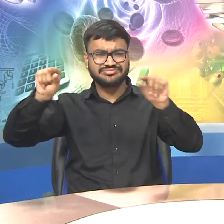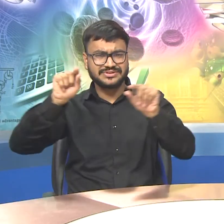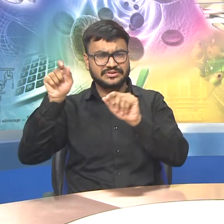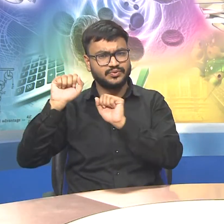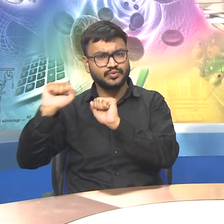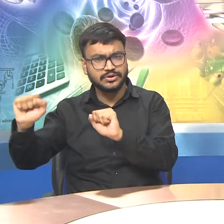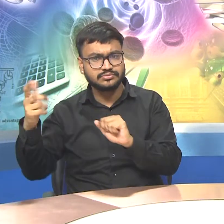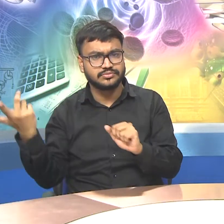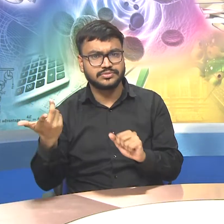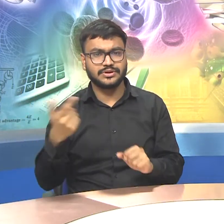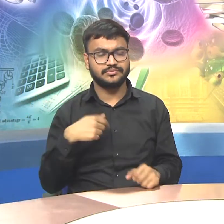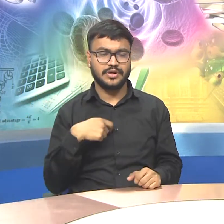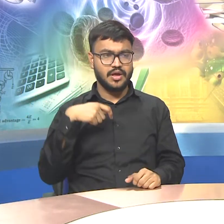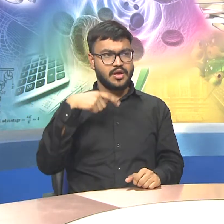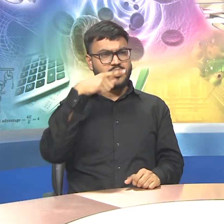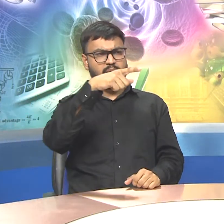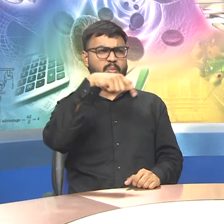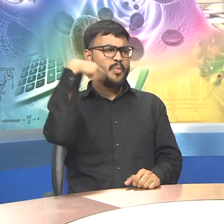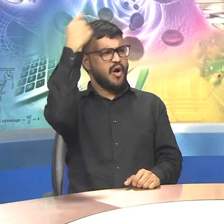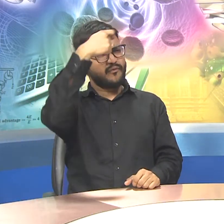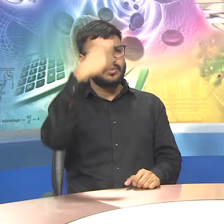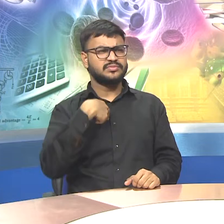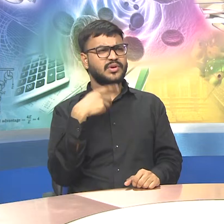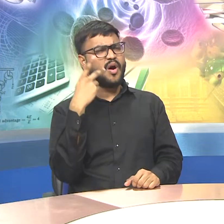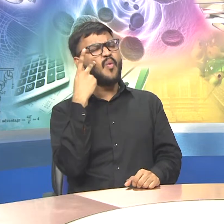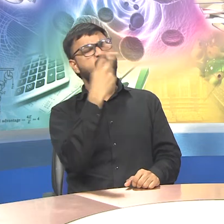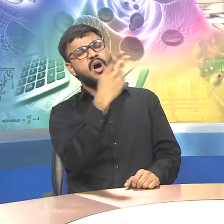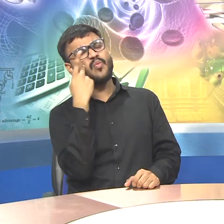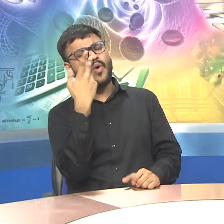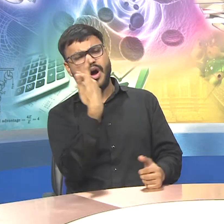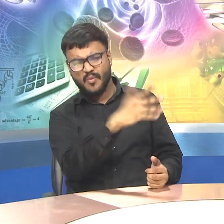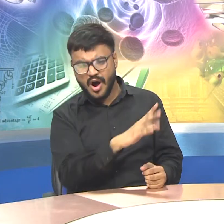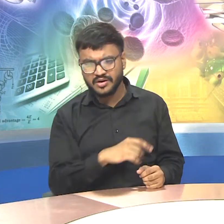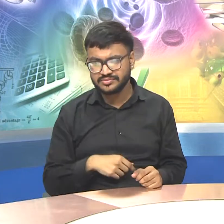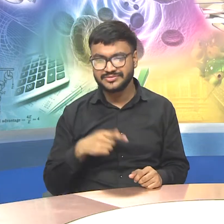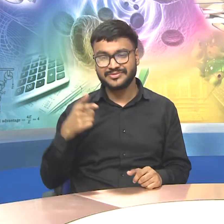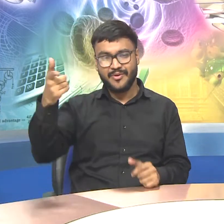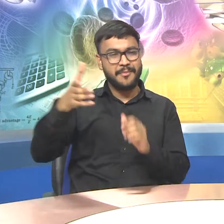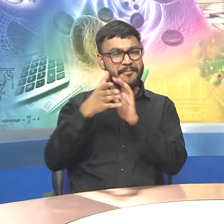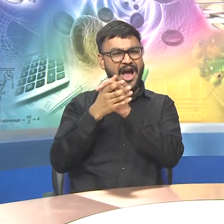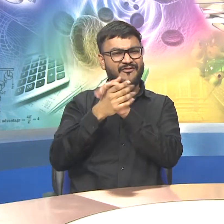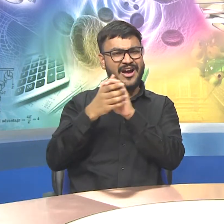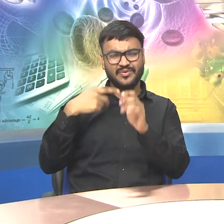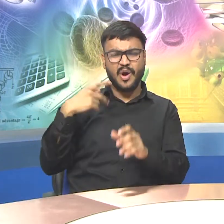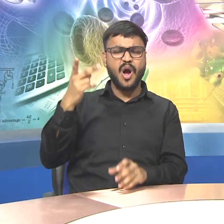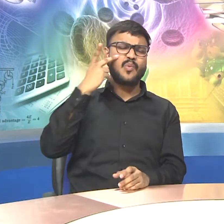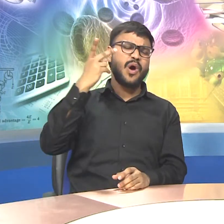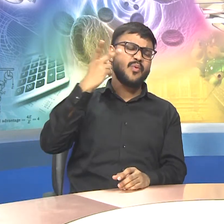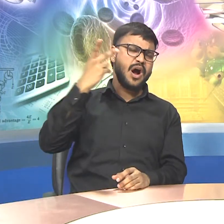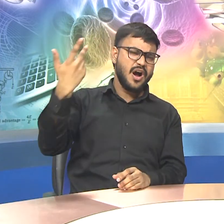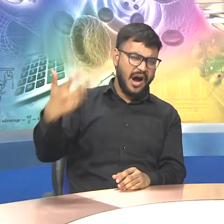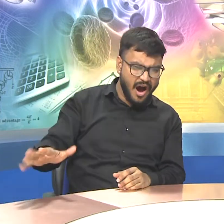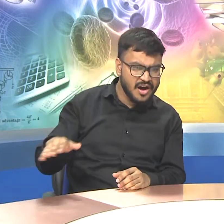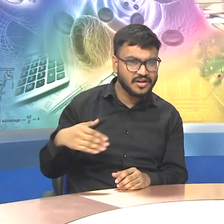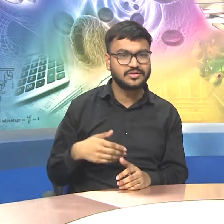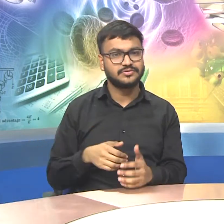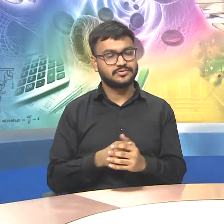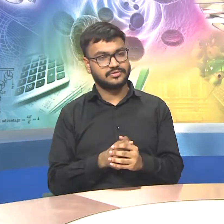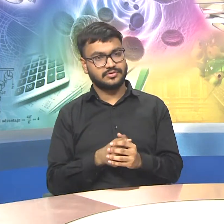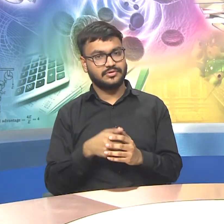If we see in the movie many times, we can repeat the sign of the C, so it will depict the sign